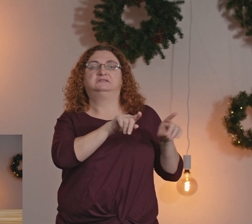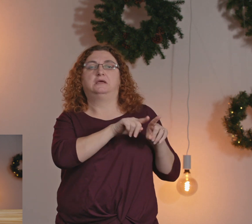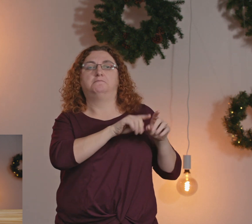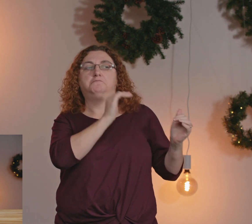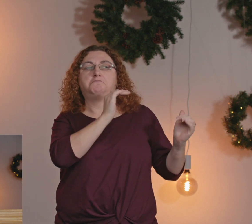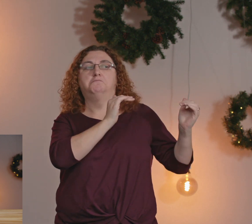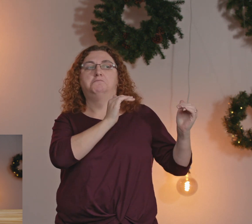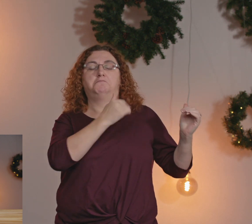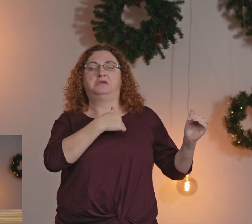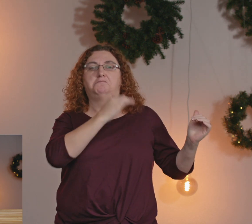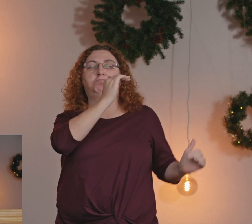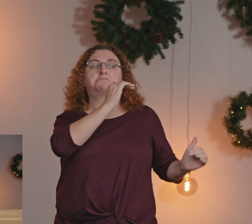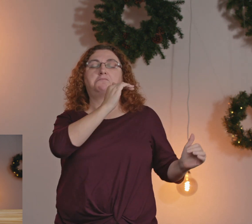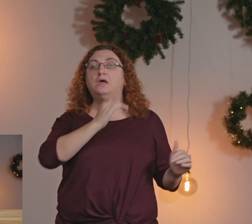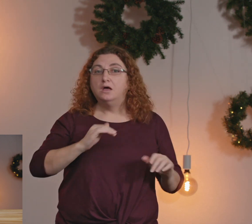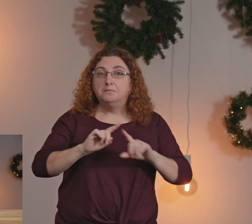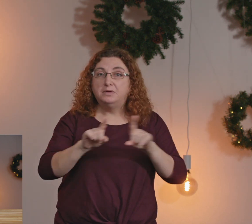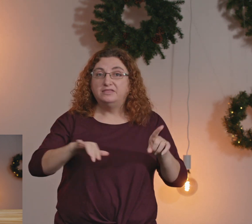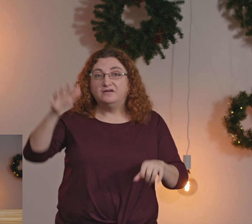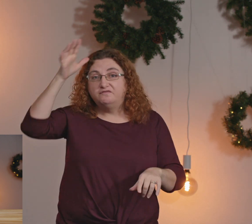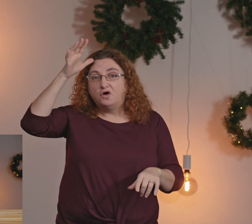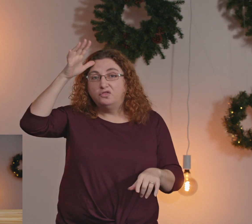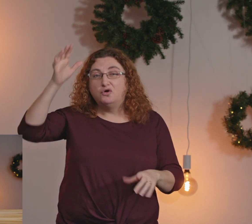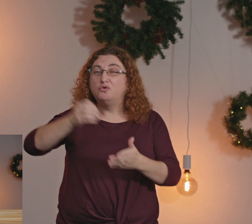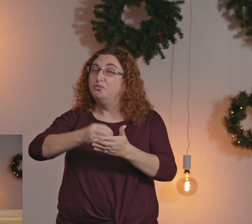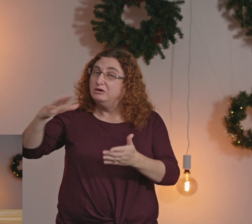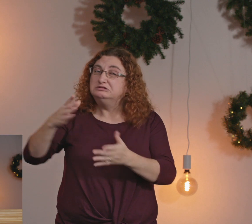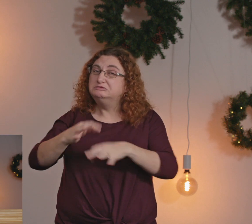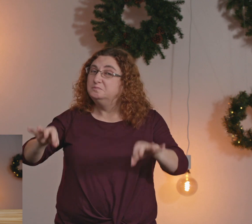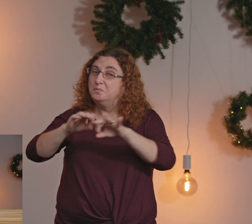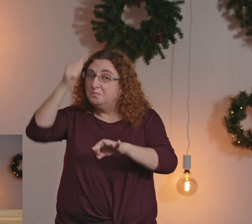important man, runs to his son.